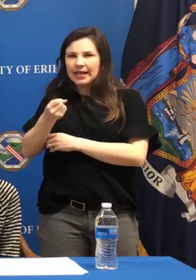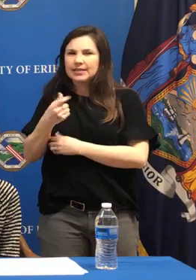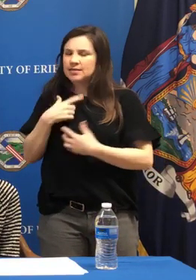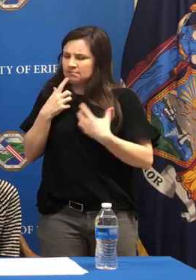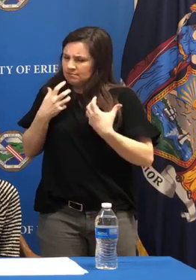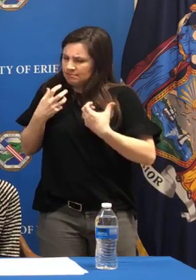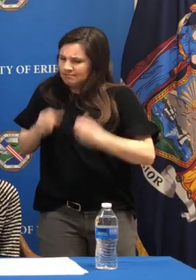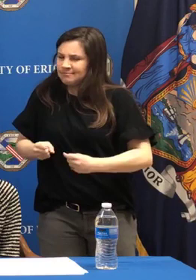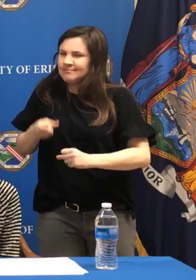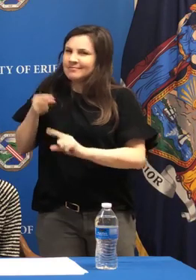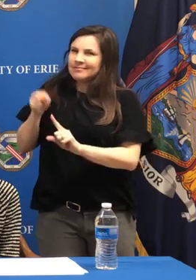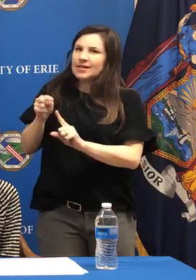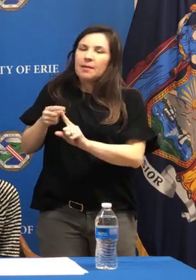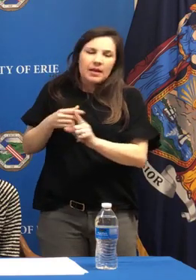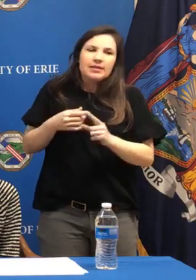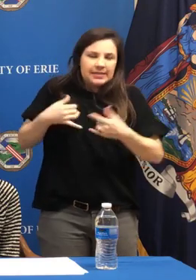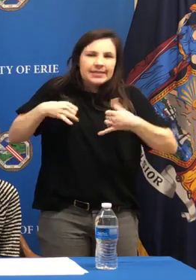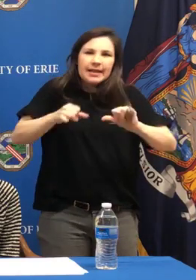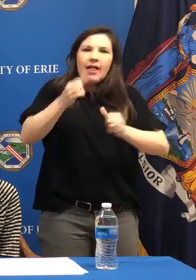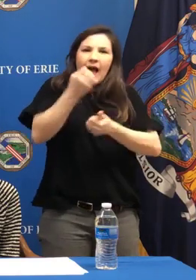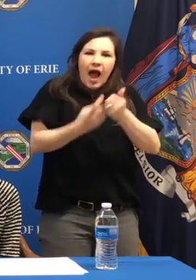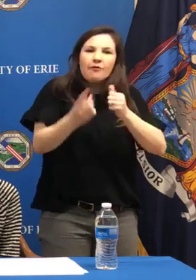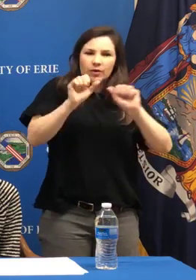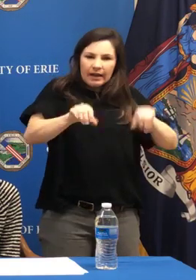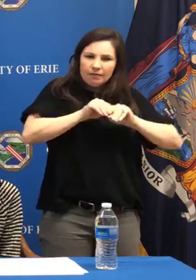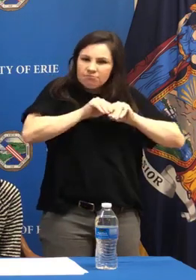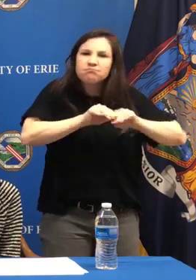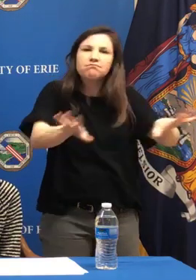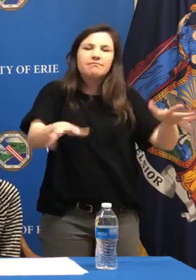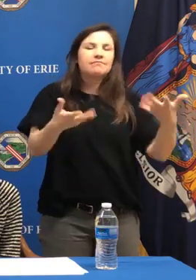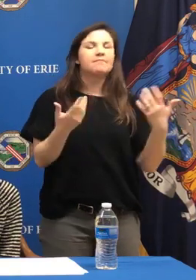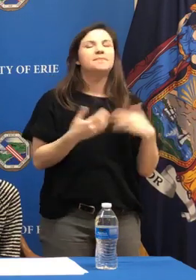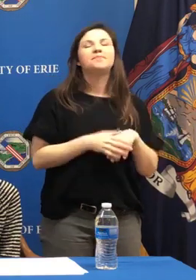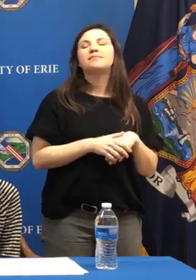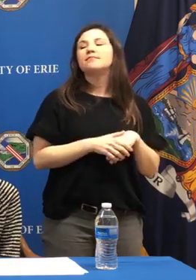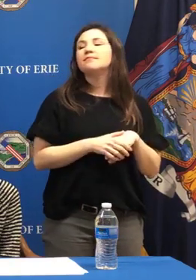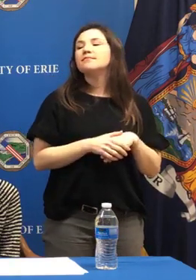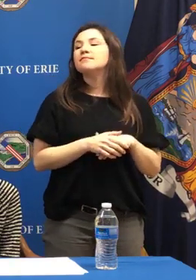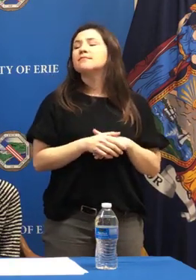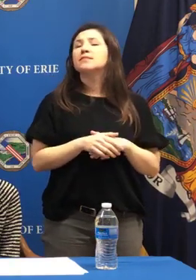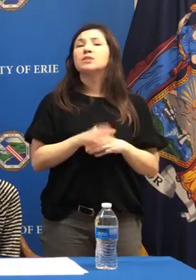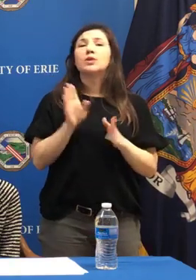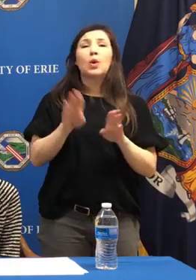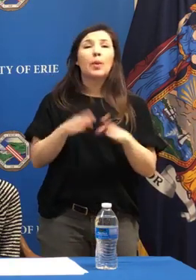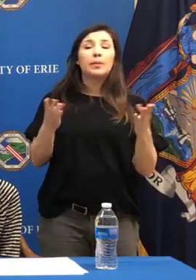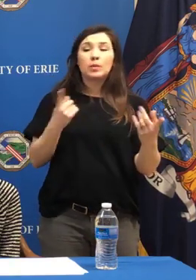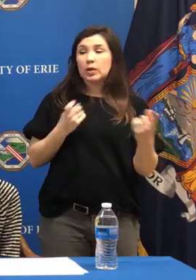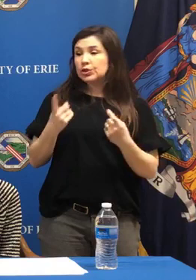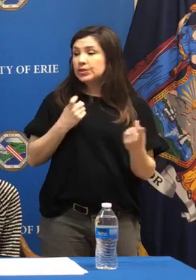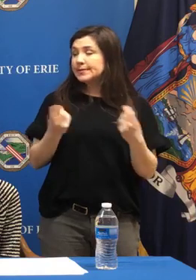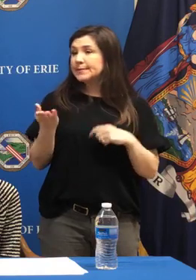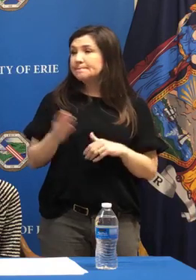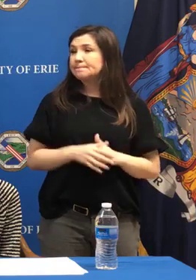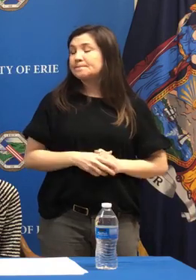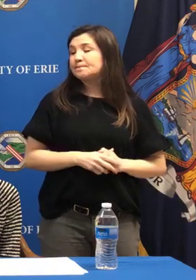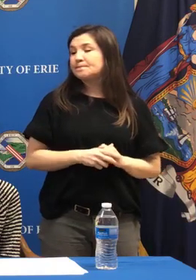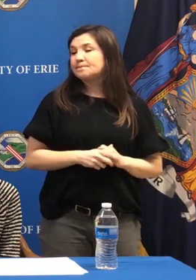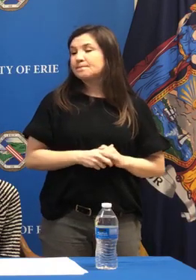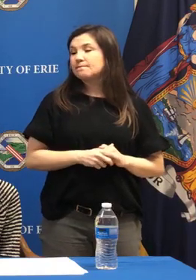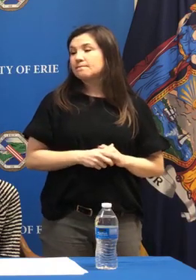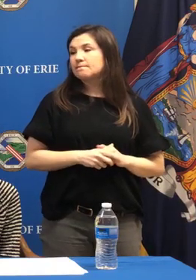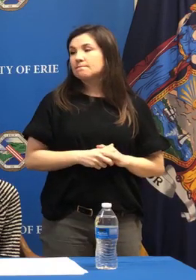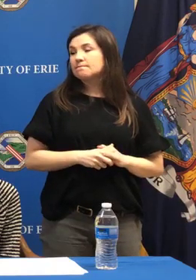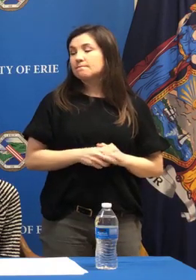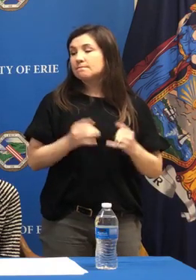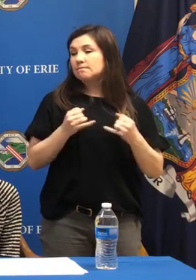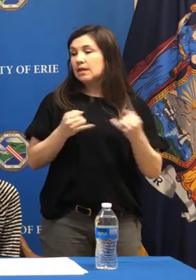you're susceptible. No one's immune to it. With that, we'll open it up to some questions from the members of the media. So let's make sure the line